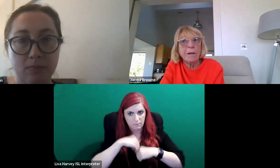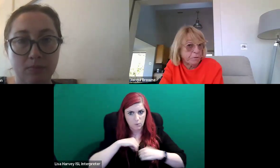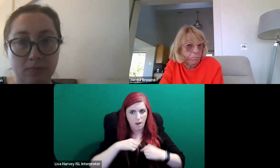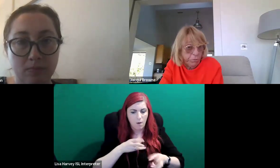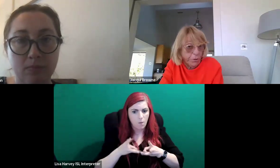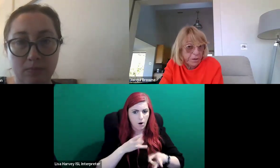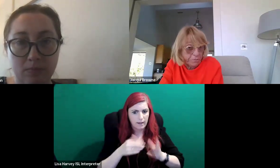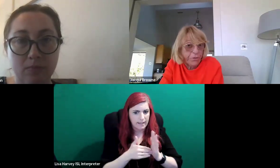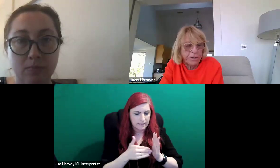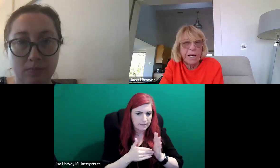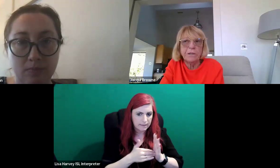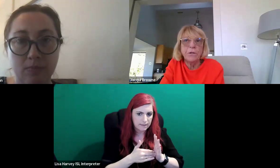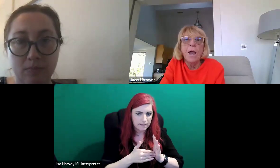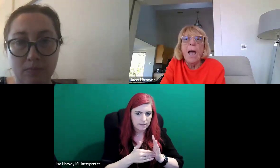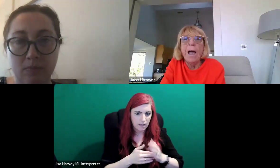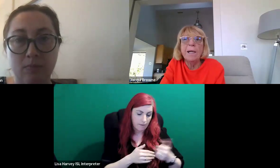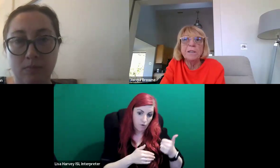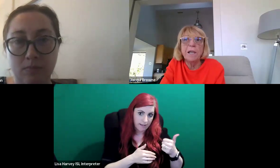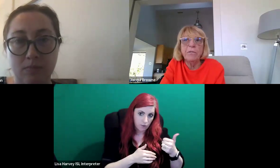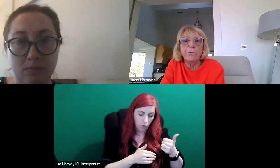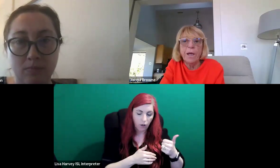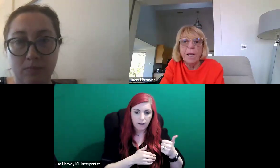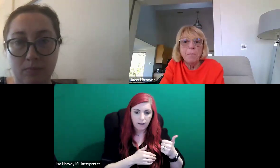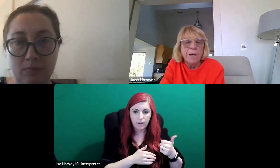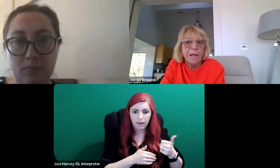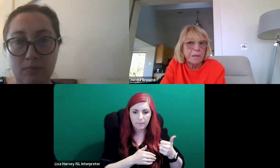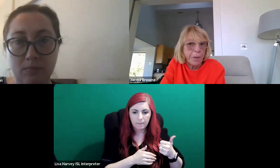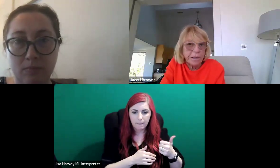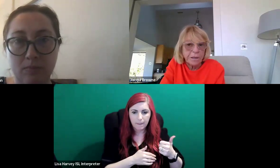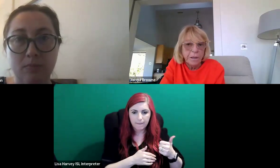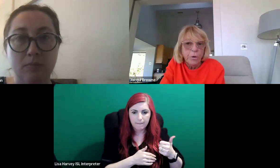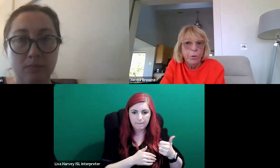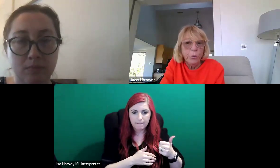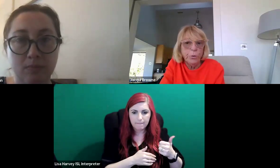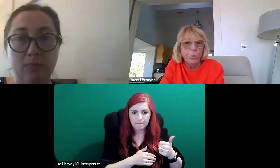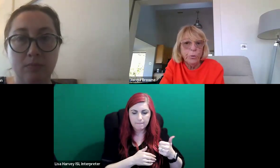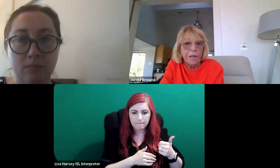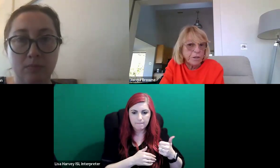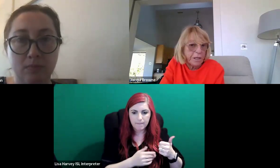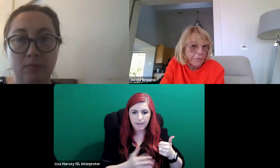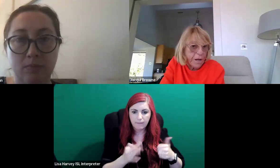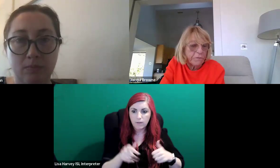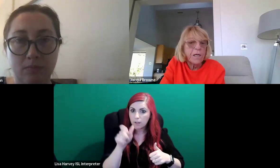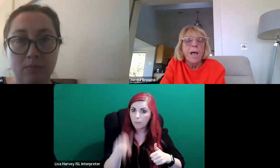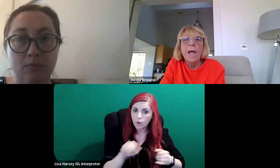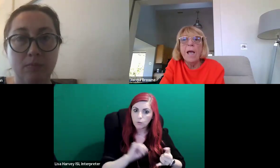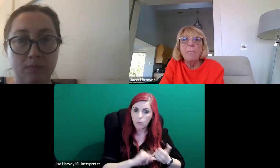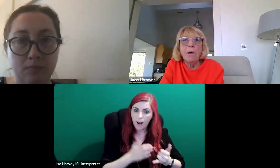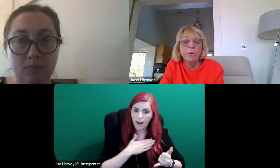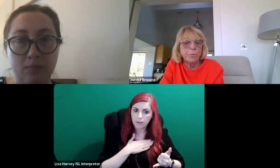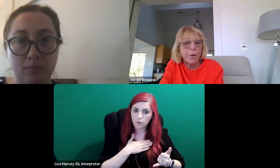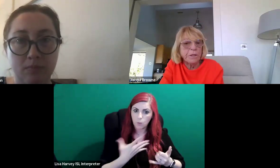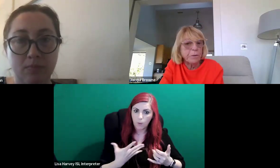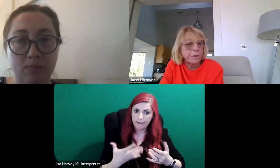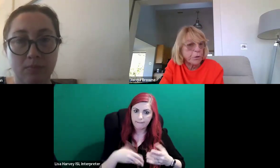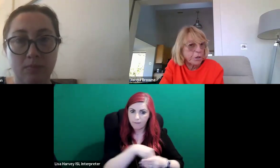So that is the first answer. And if that is a person who would like to get involved,